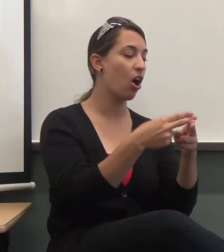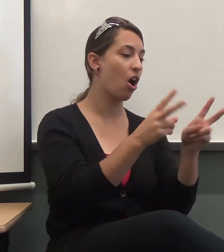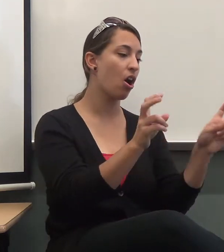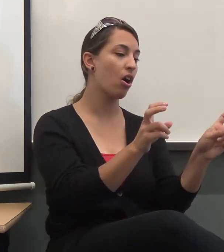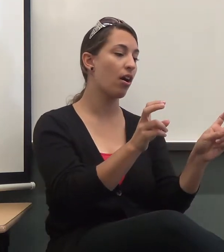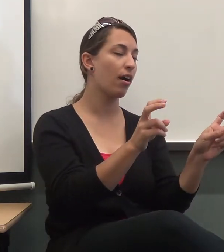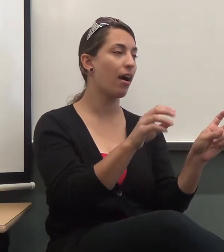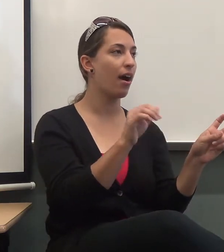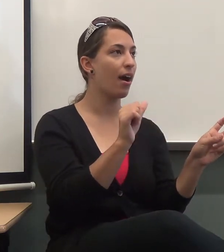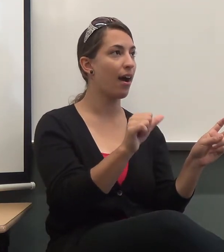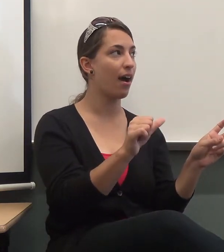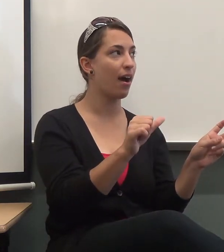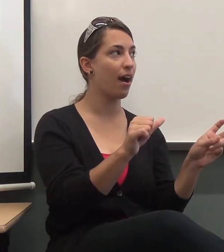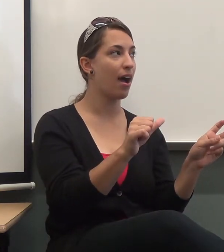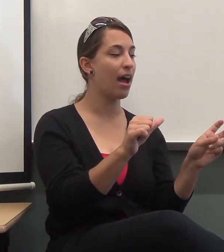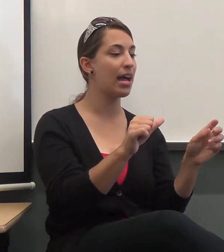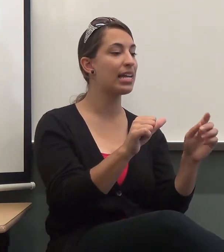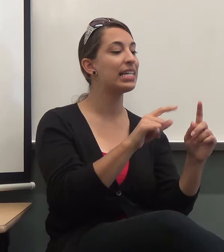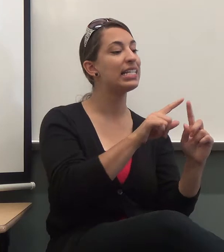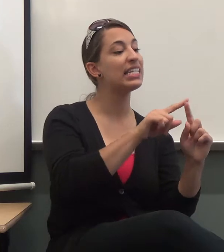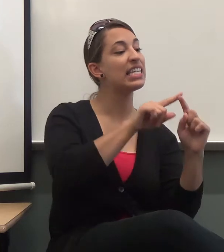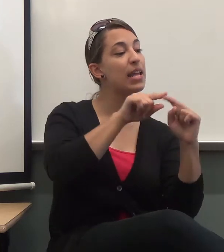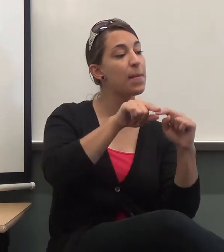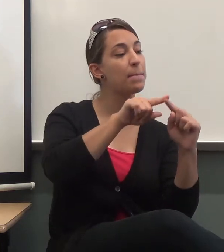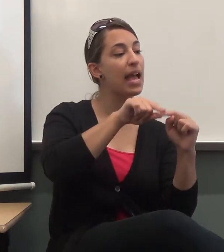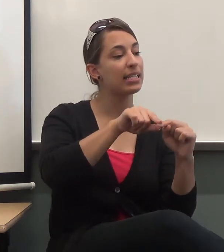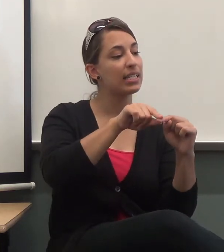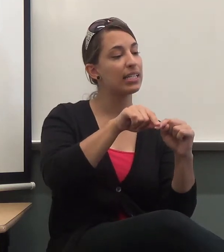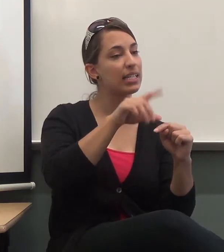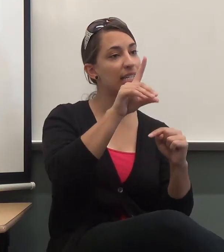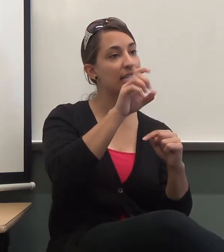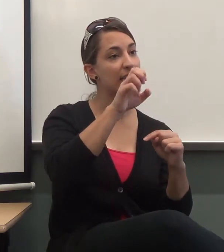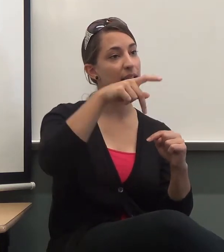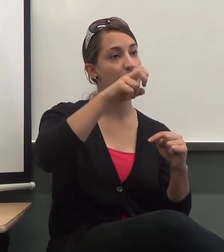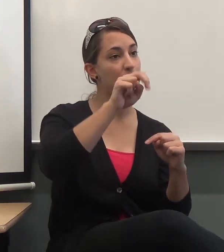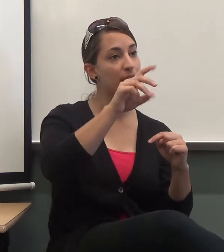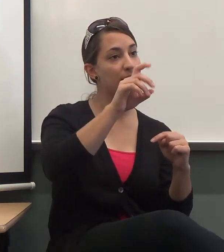a dependent clause.